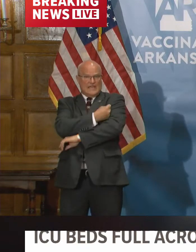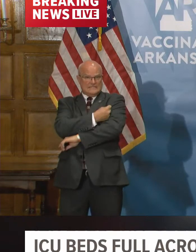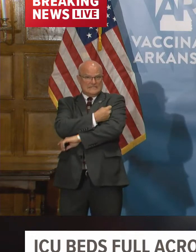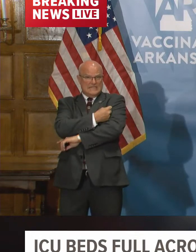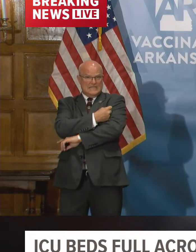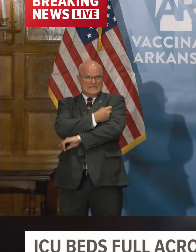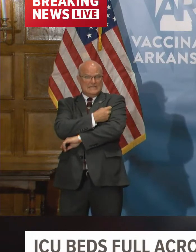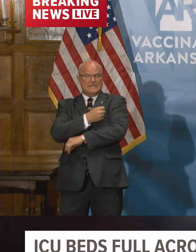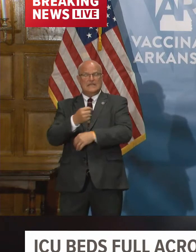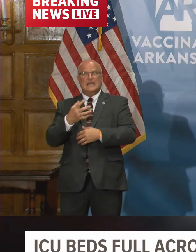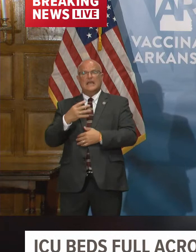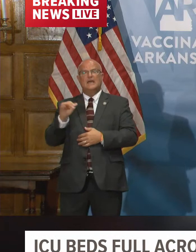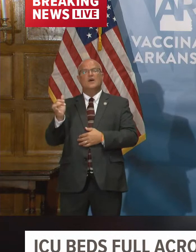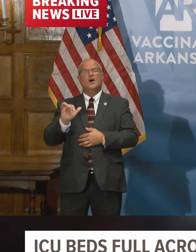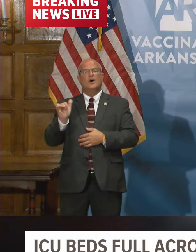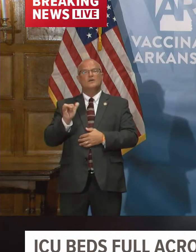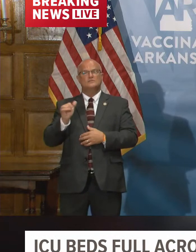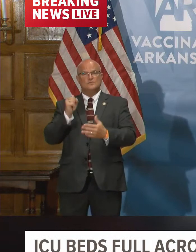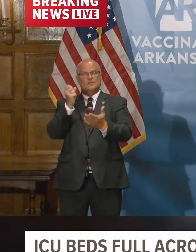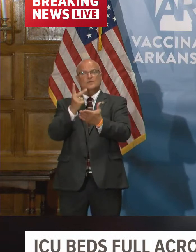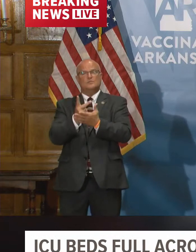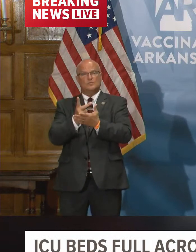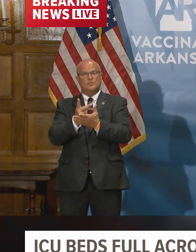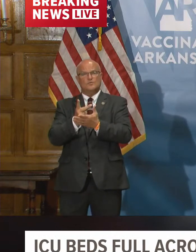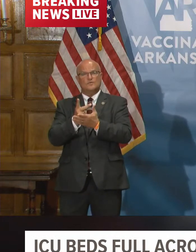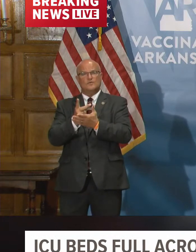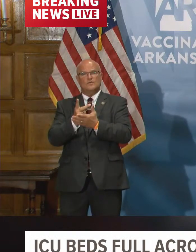vaccinated? And also, given the approval,